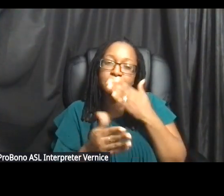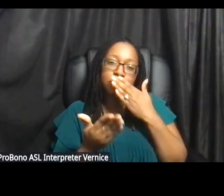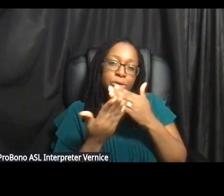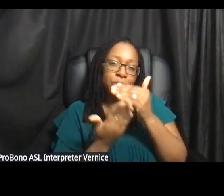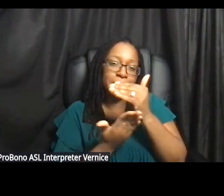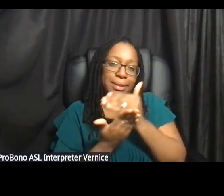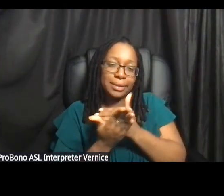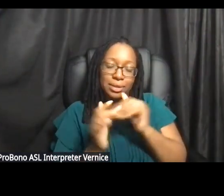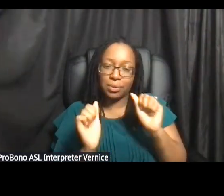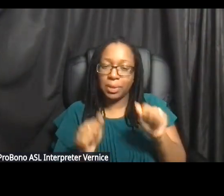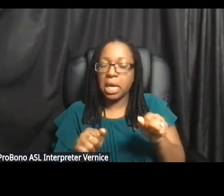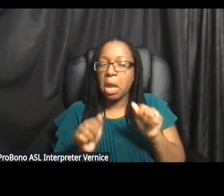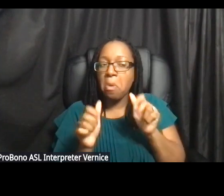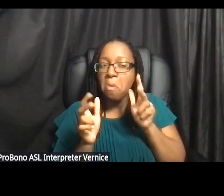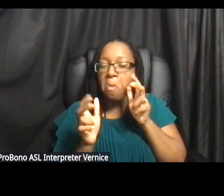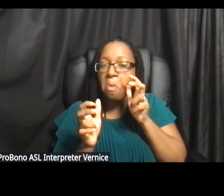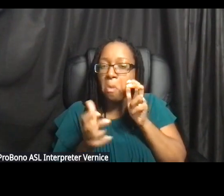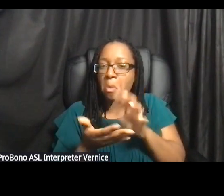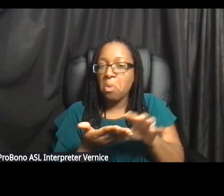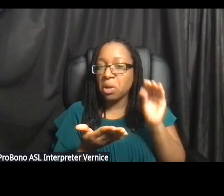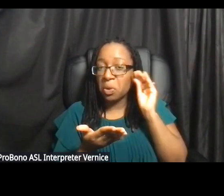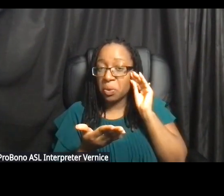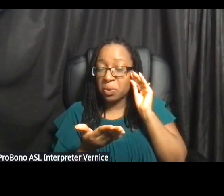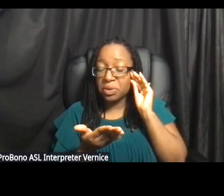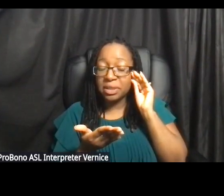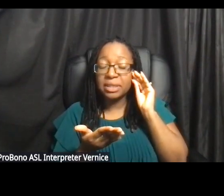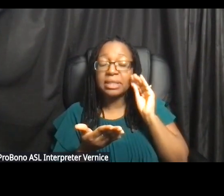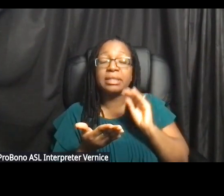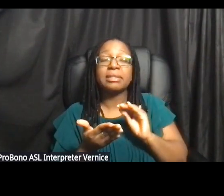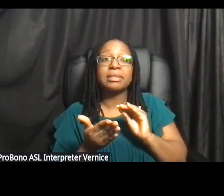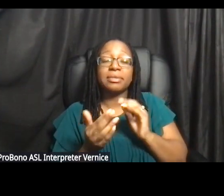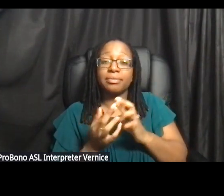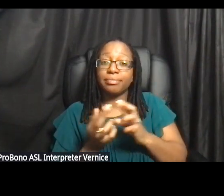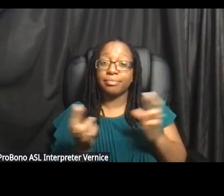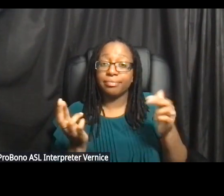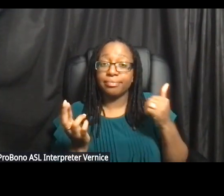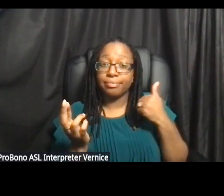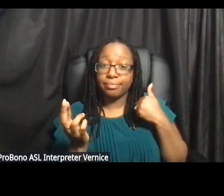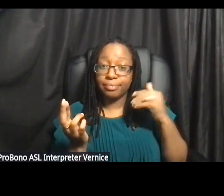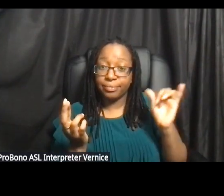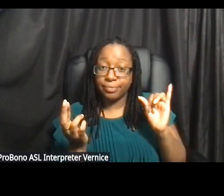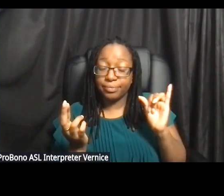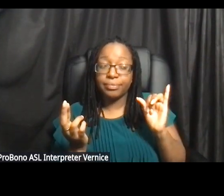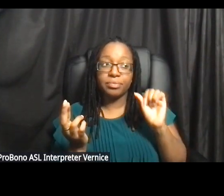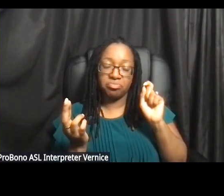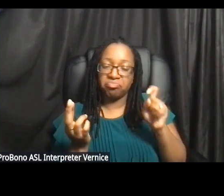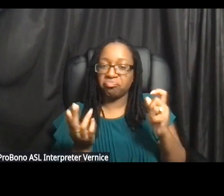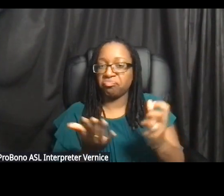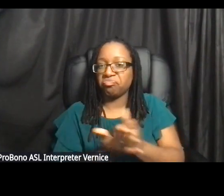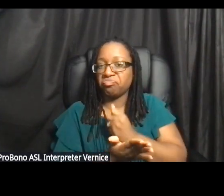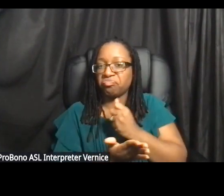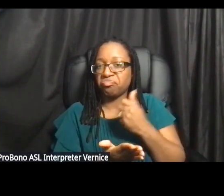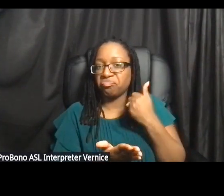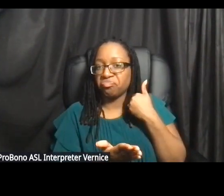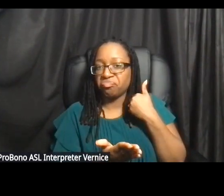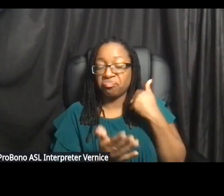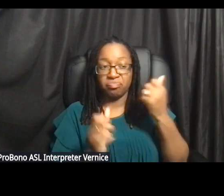them and from that. And I think these are resources that you should have, that everyone should